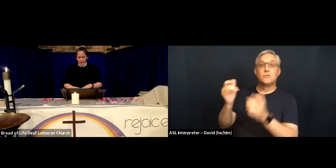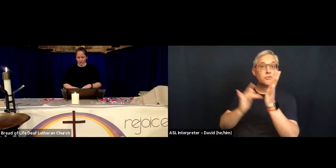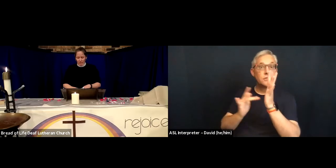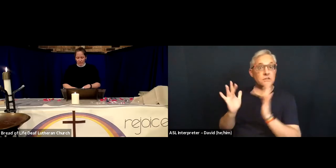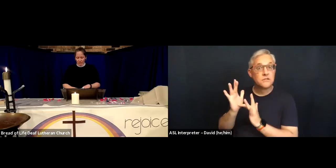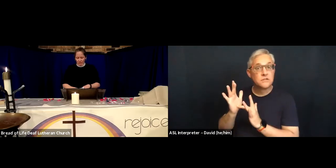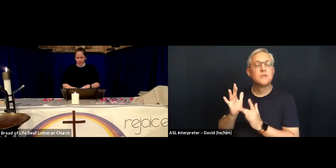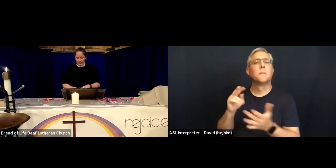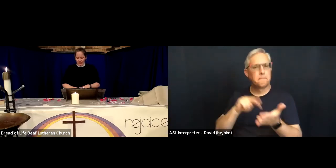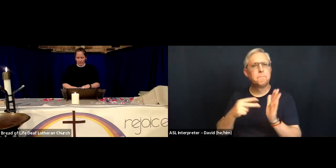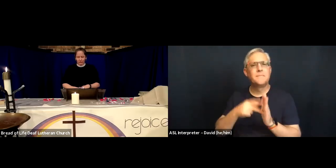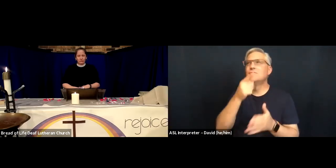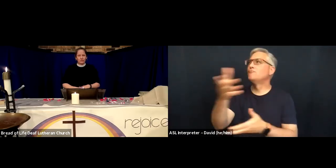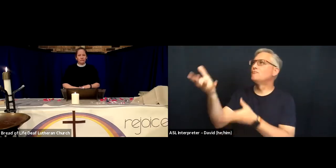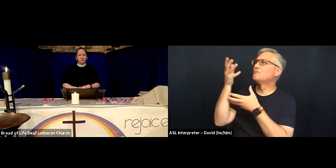creation.